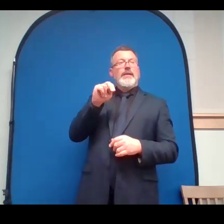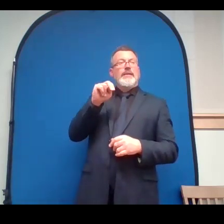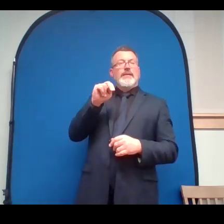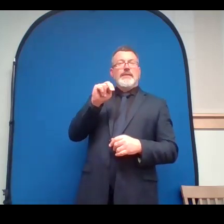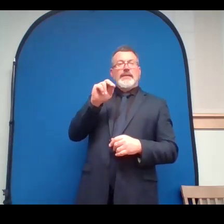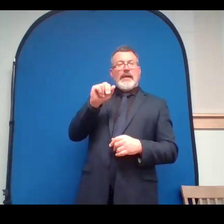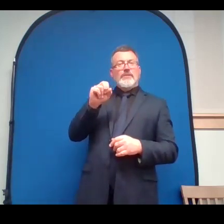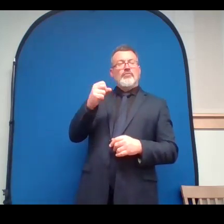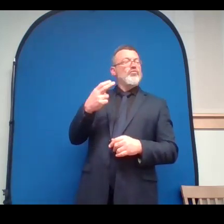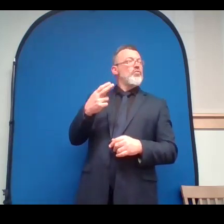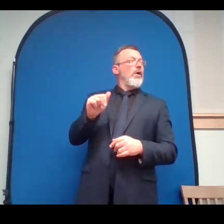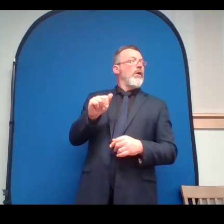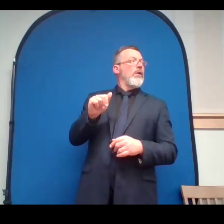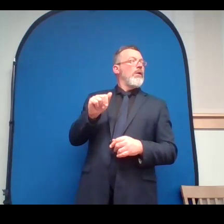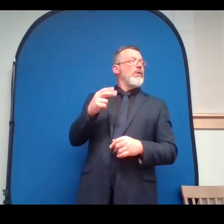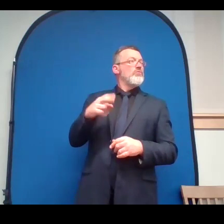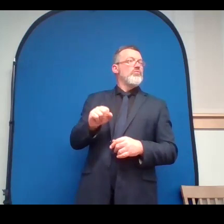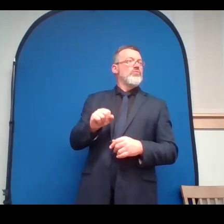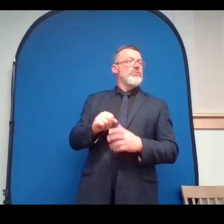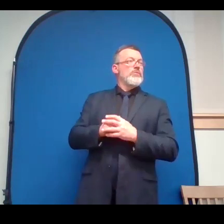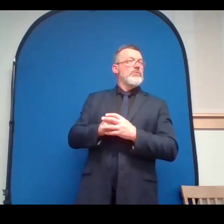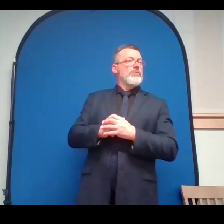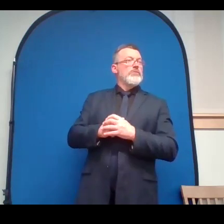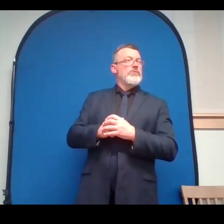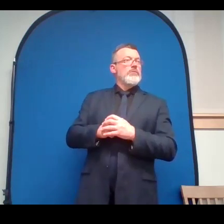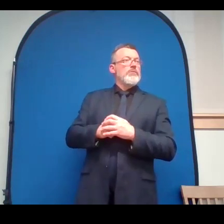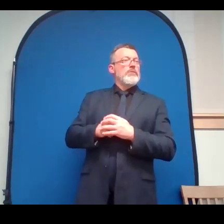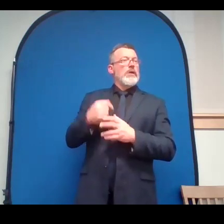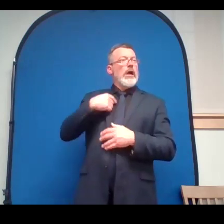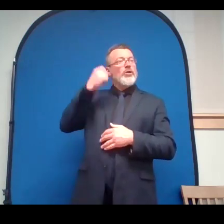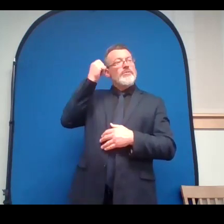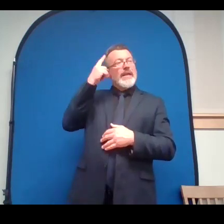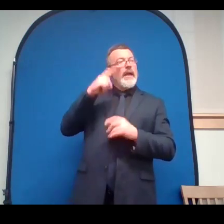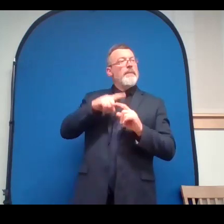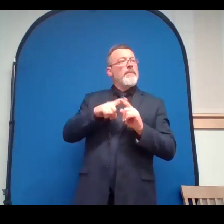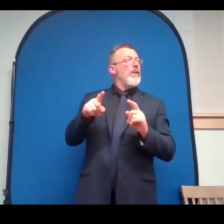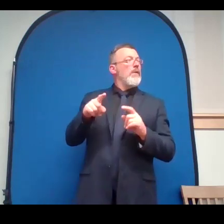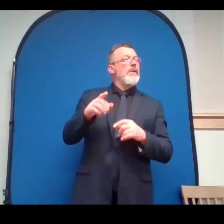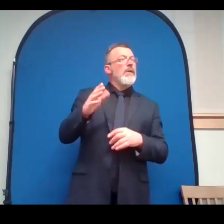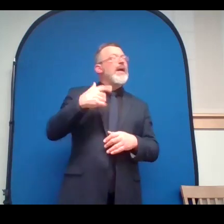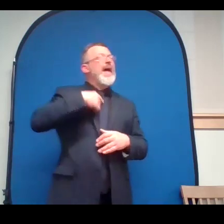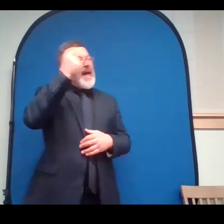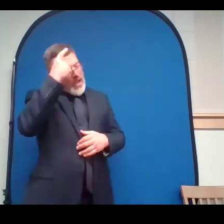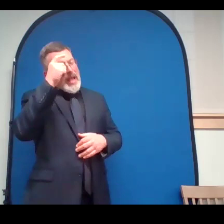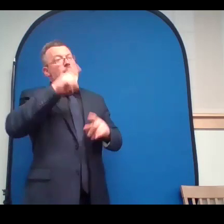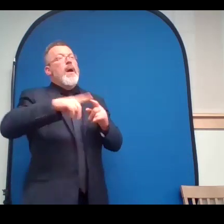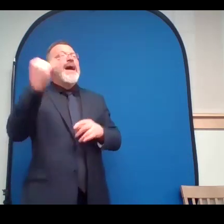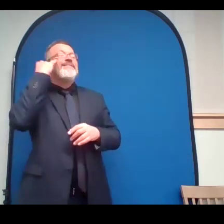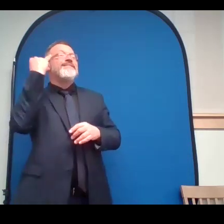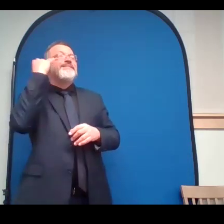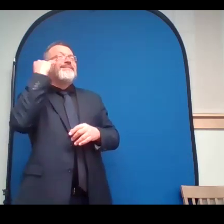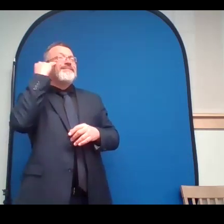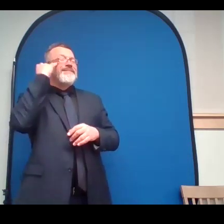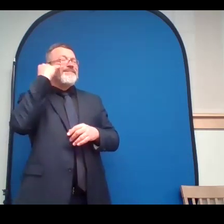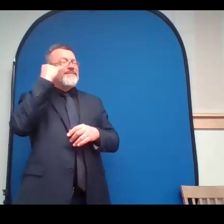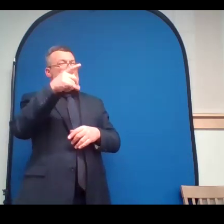But if it had been Nashua High School, wouldn't you have considered charging the person who made the threats? You